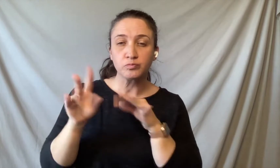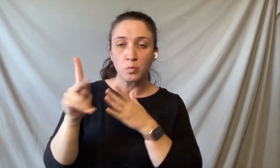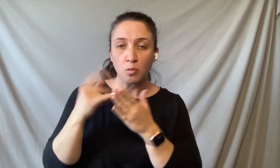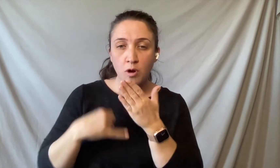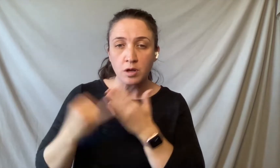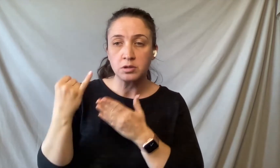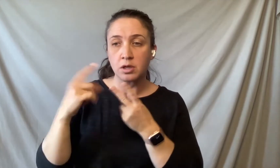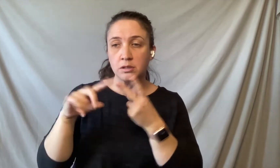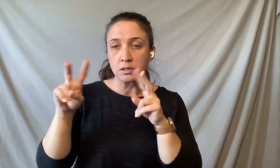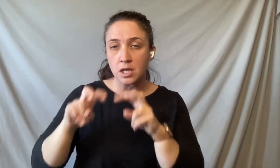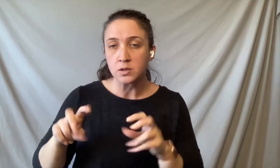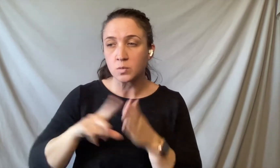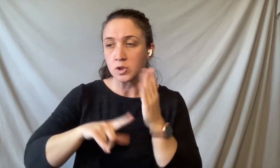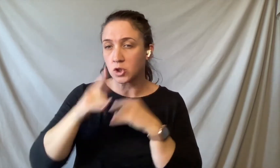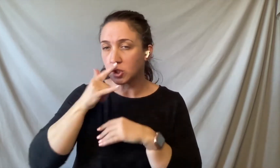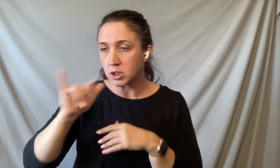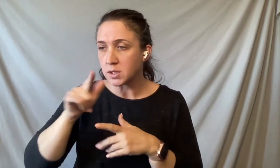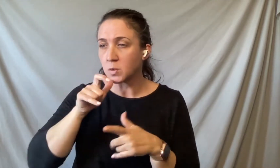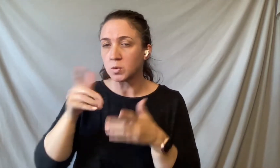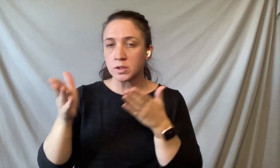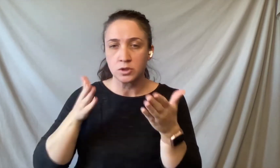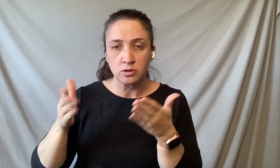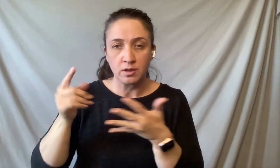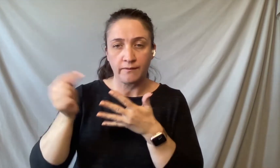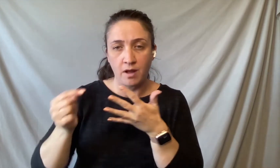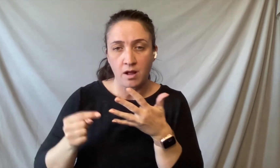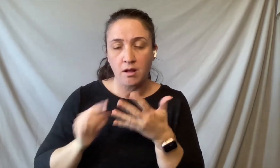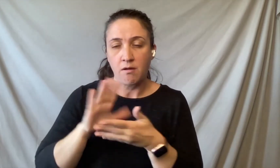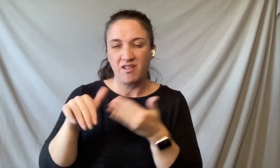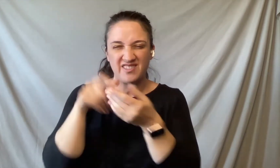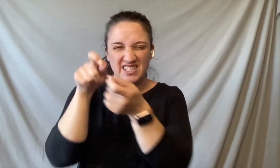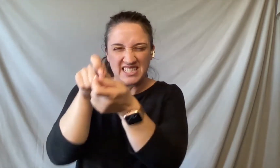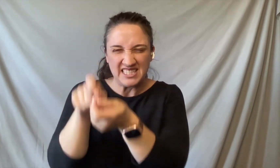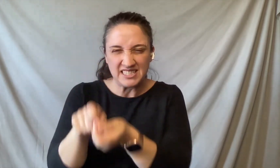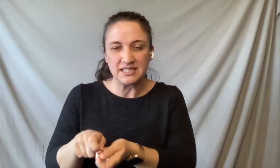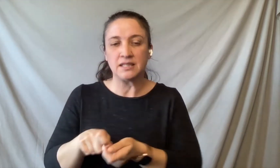it look like? Who does it serve? And then maybe all the different